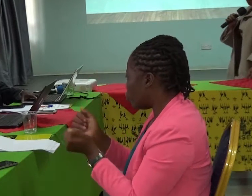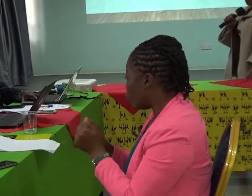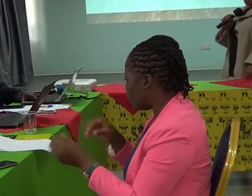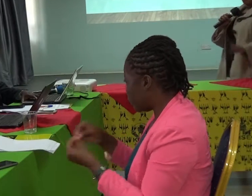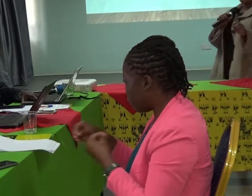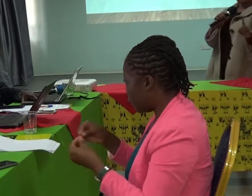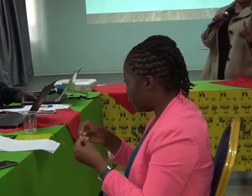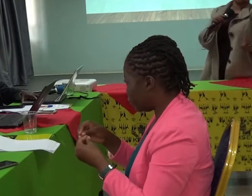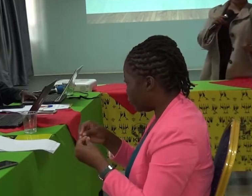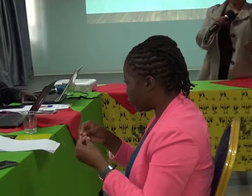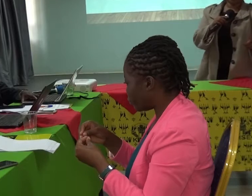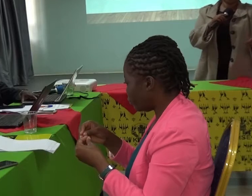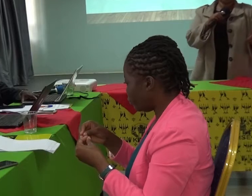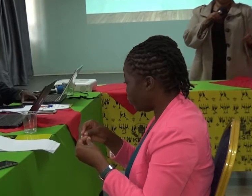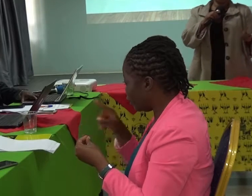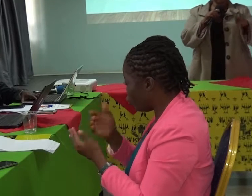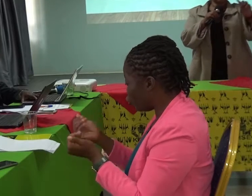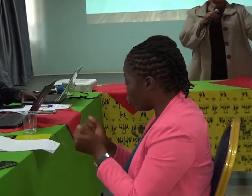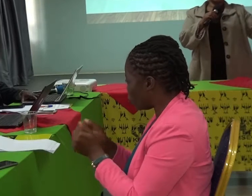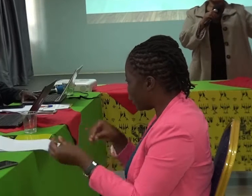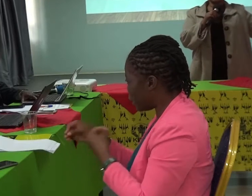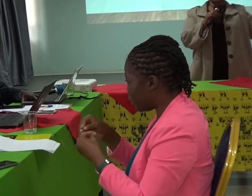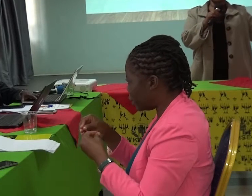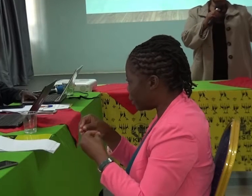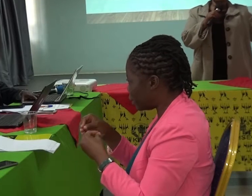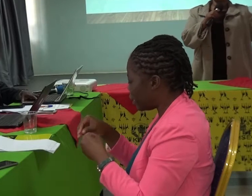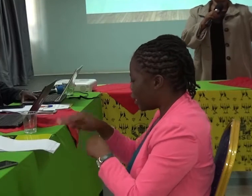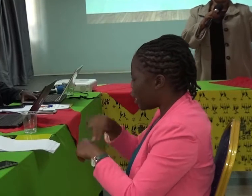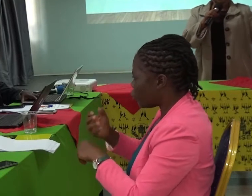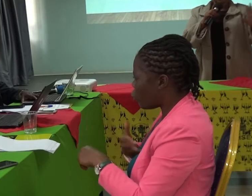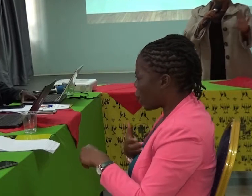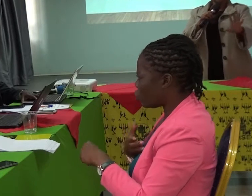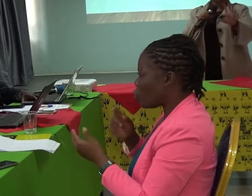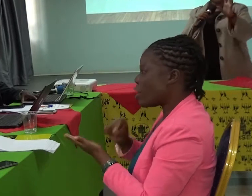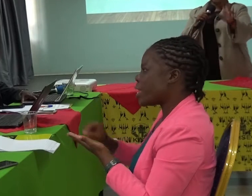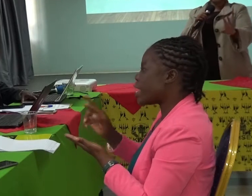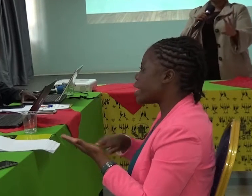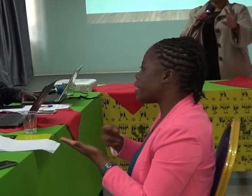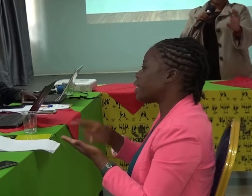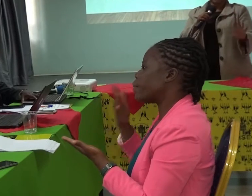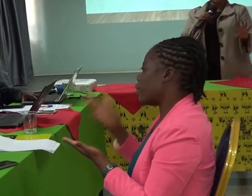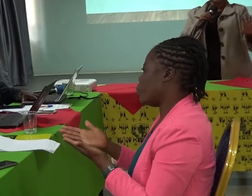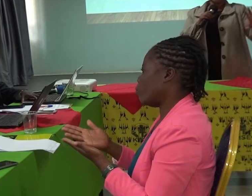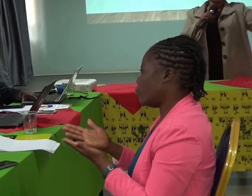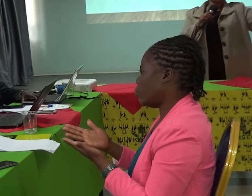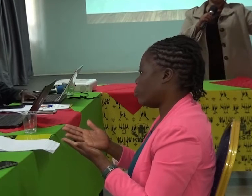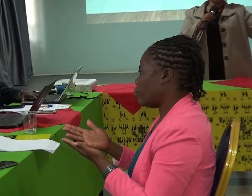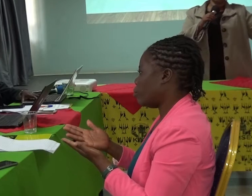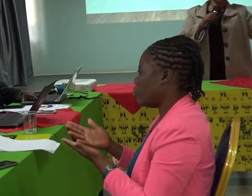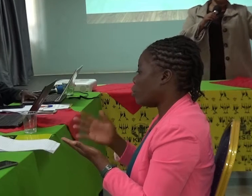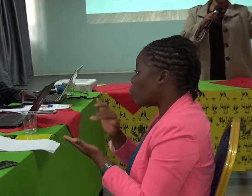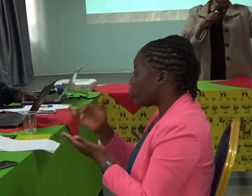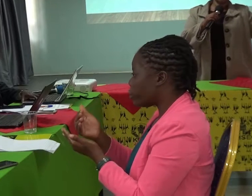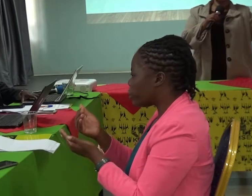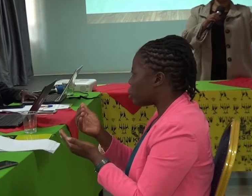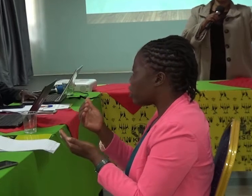National Council, are not registered. We were in the field just a few weeks ago. I have a bunch of 100 parents in one